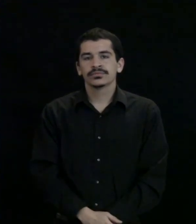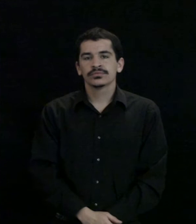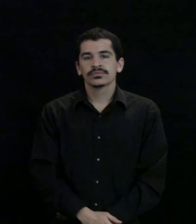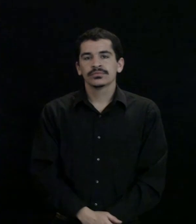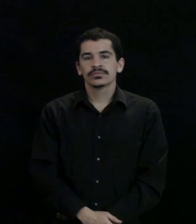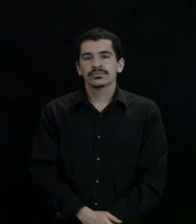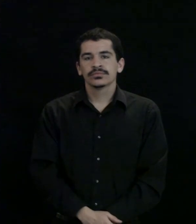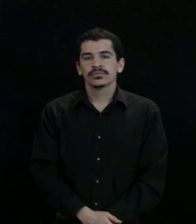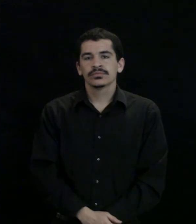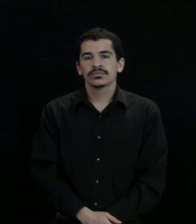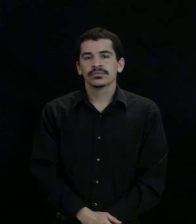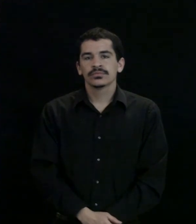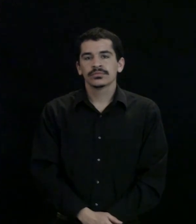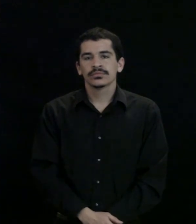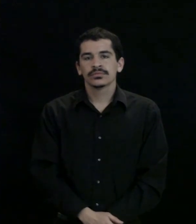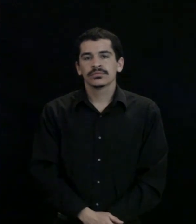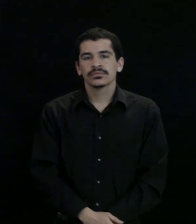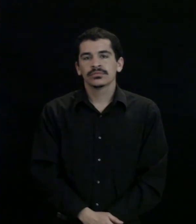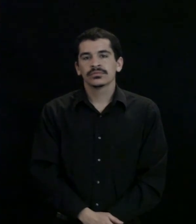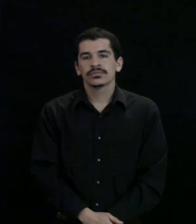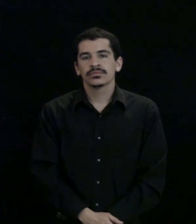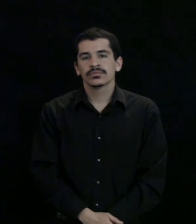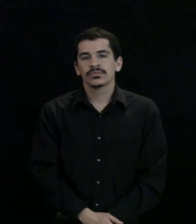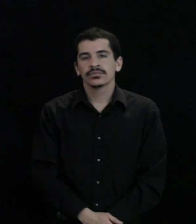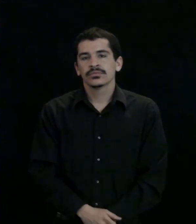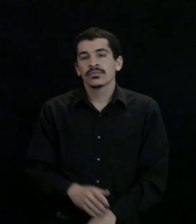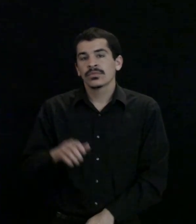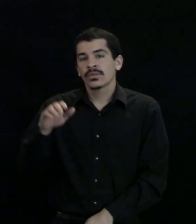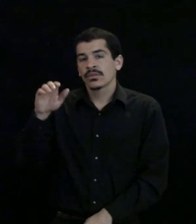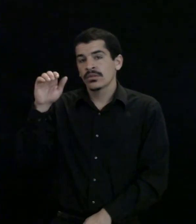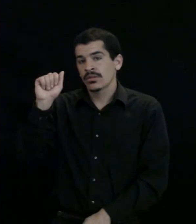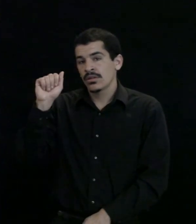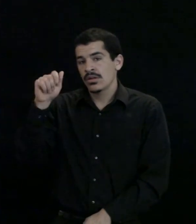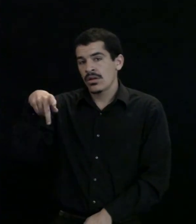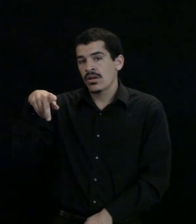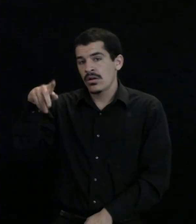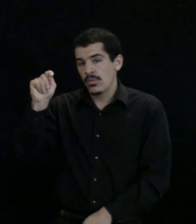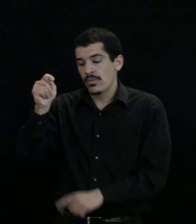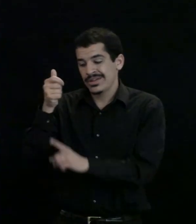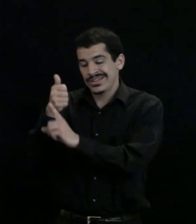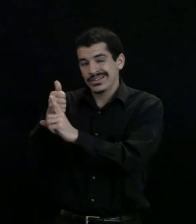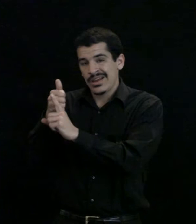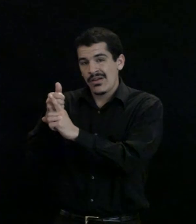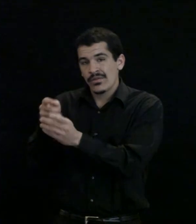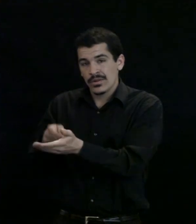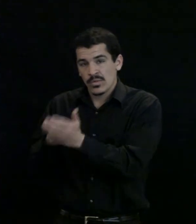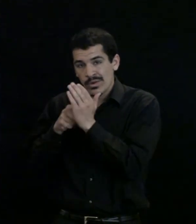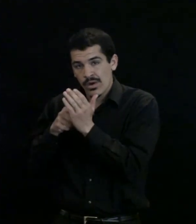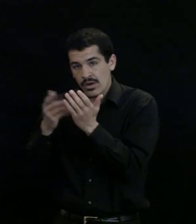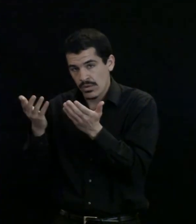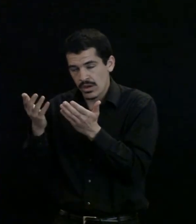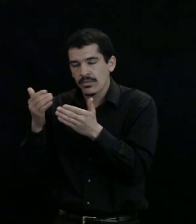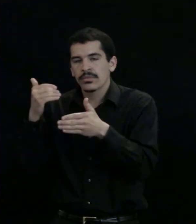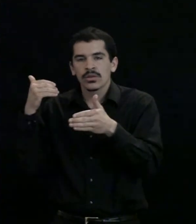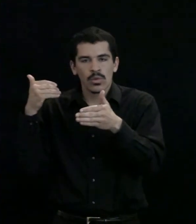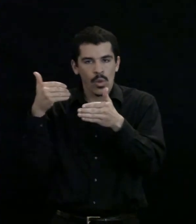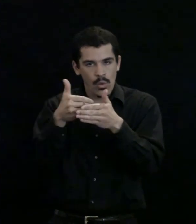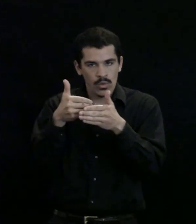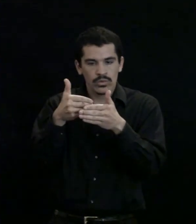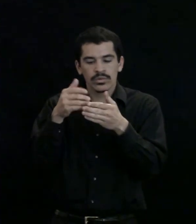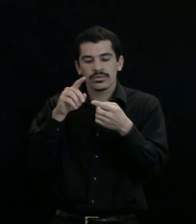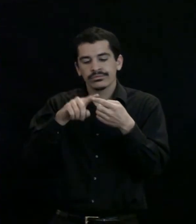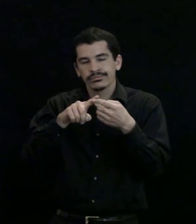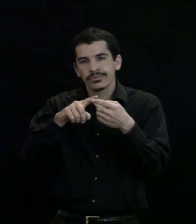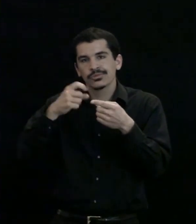The apartment complex must be located nearby transportation, grocery stores,